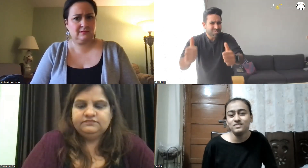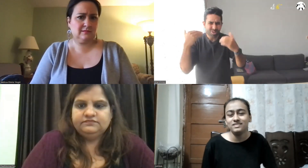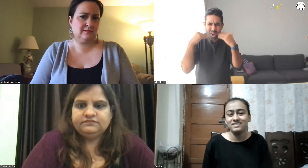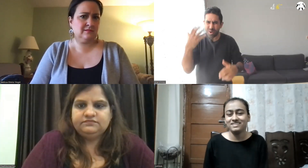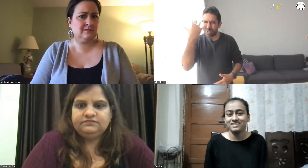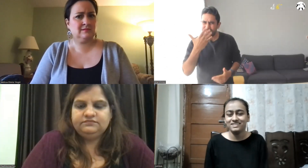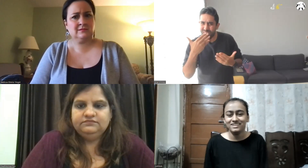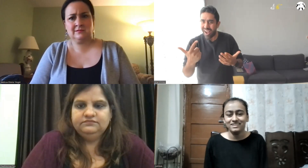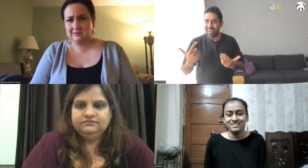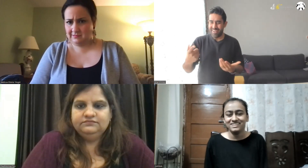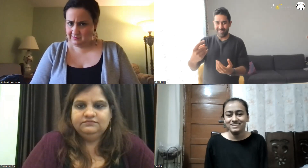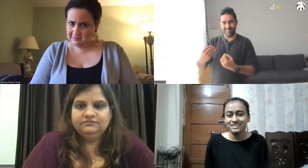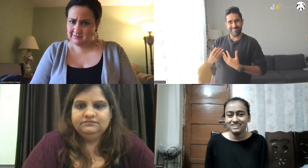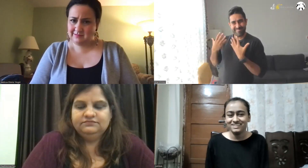doesn't suit you.